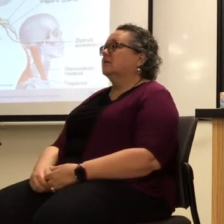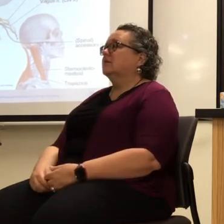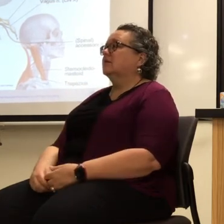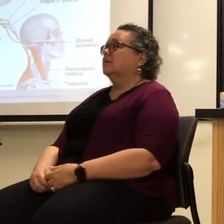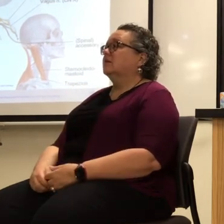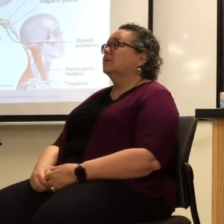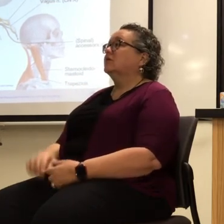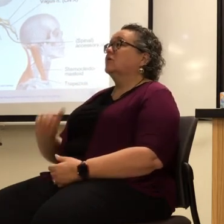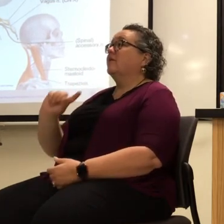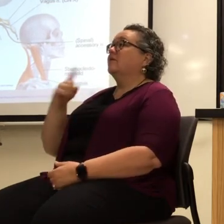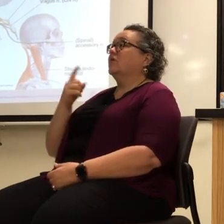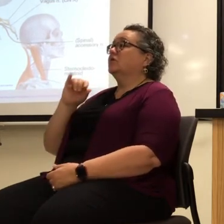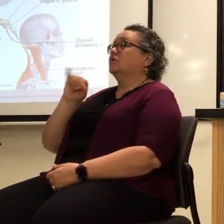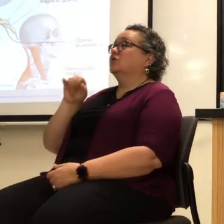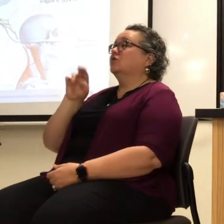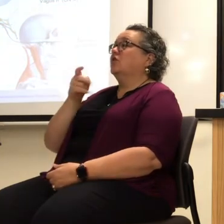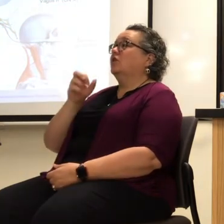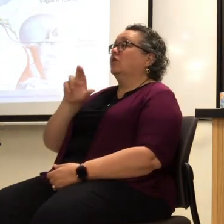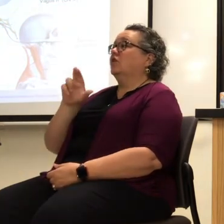So here's jugular foramen.